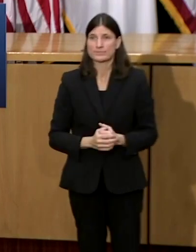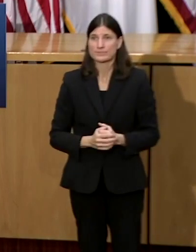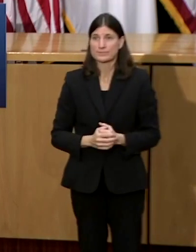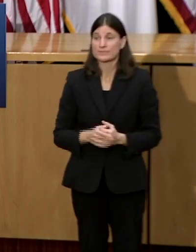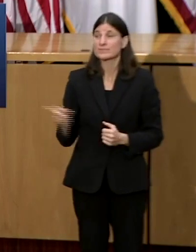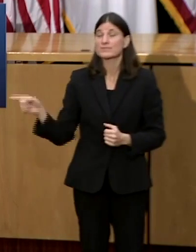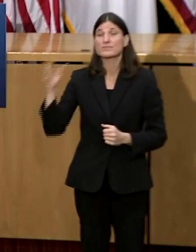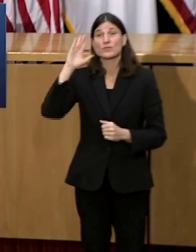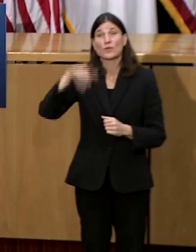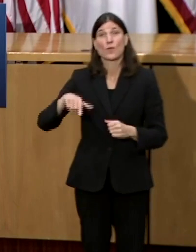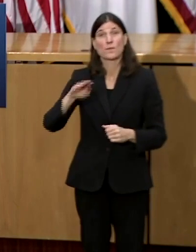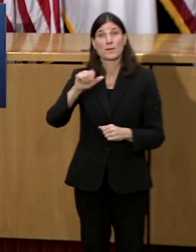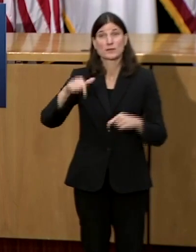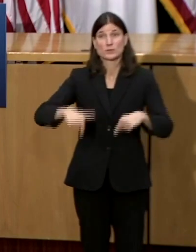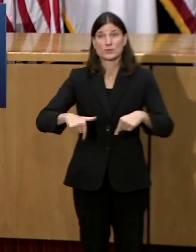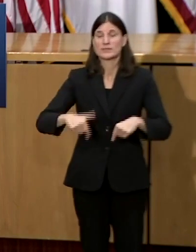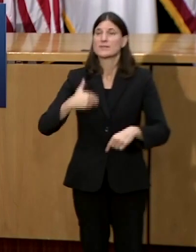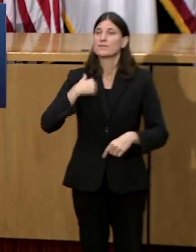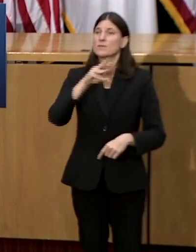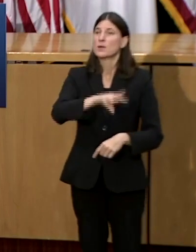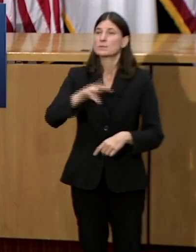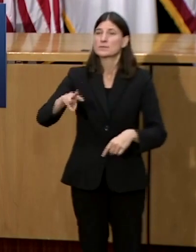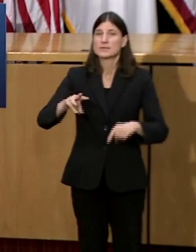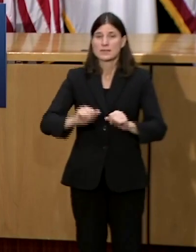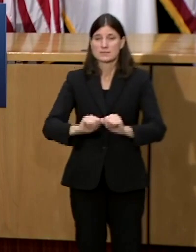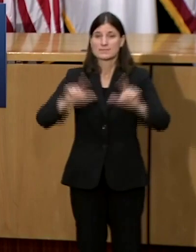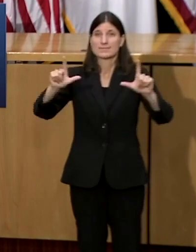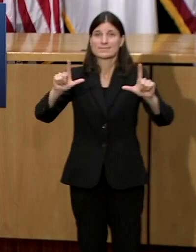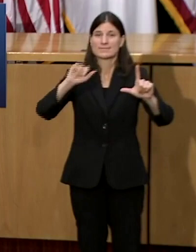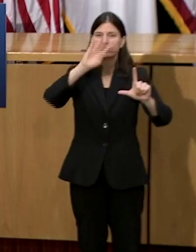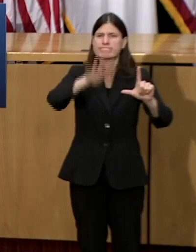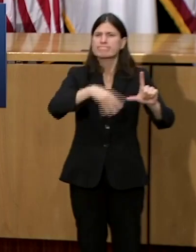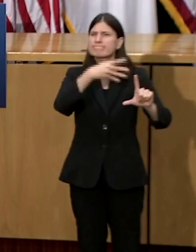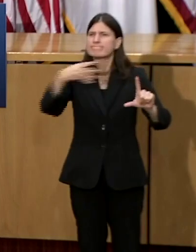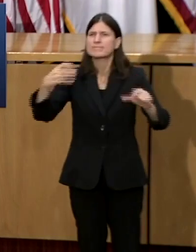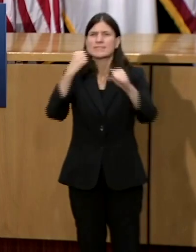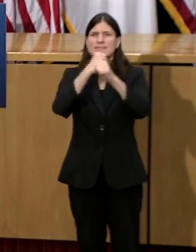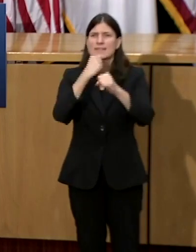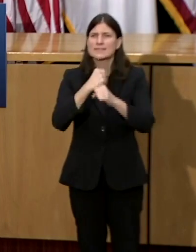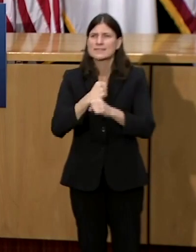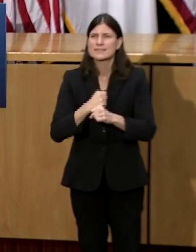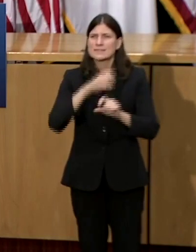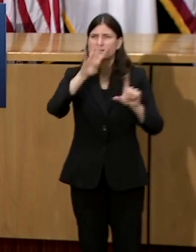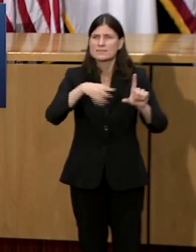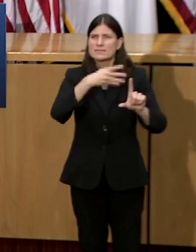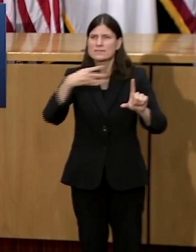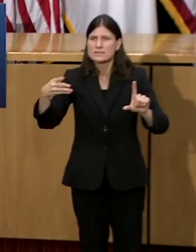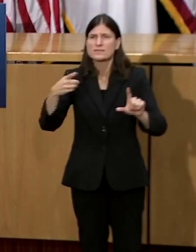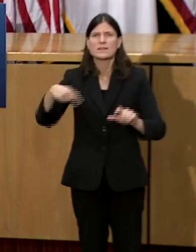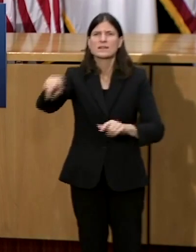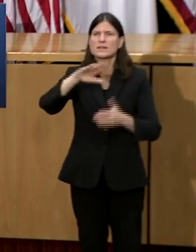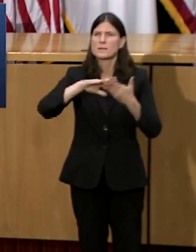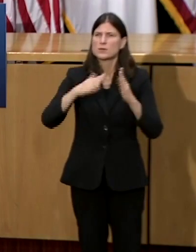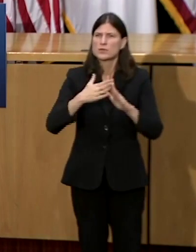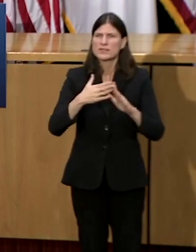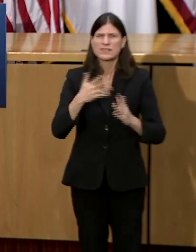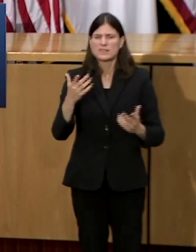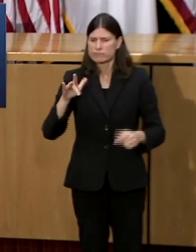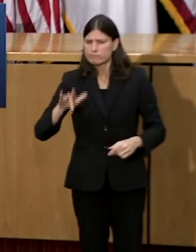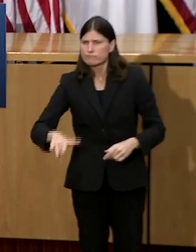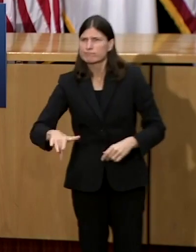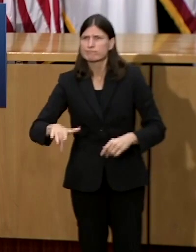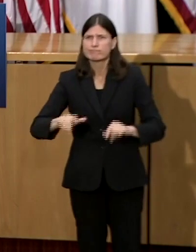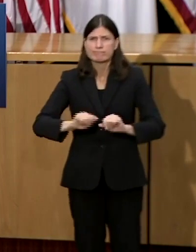virus. The first page of the deck provides one place for the public to quickly access current COVID-19 data